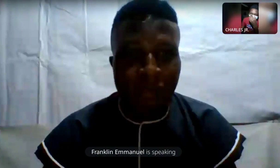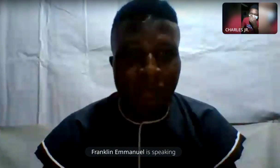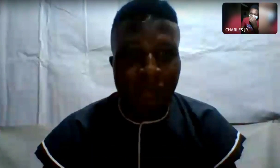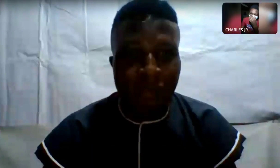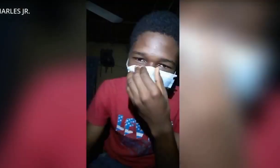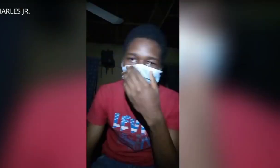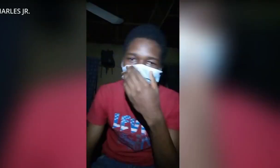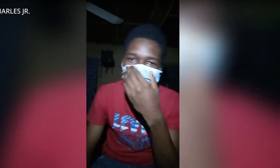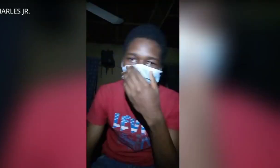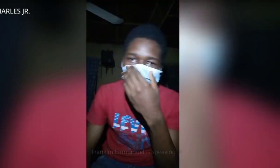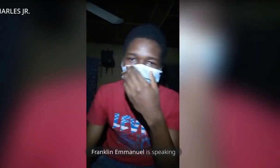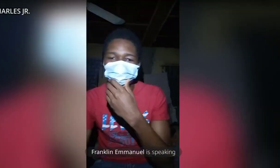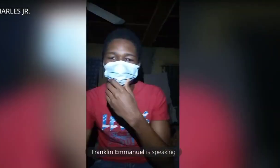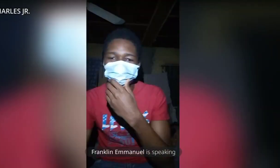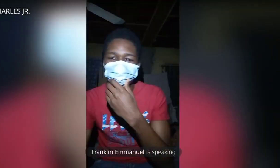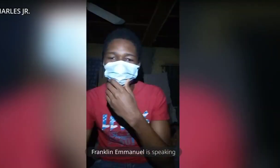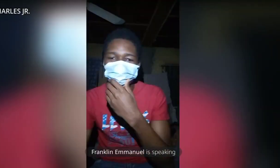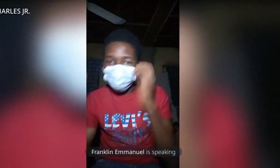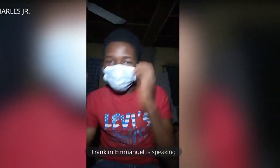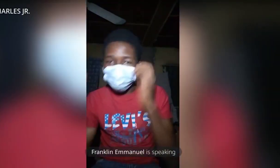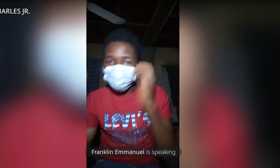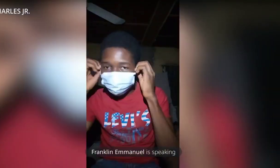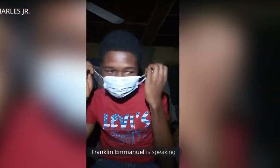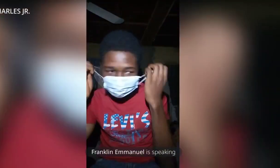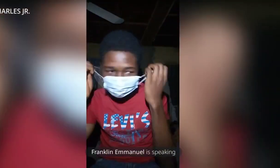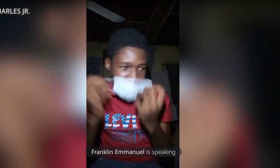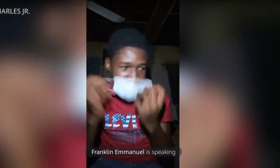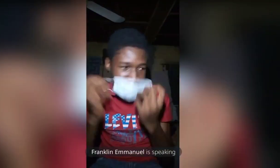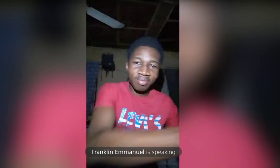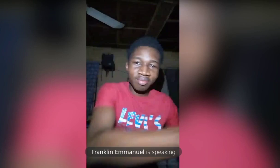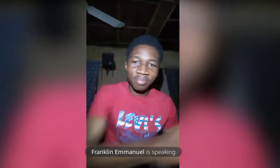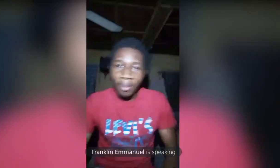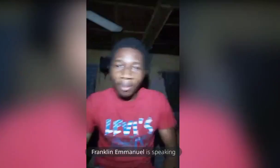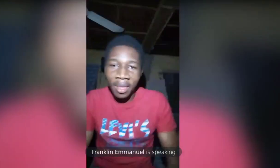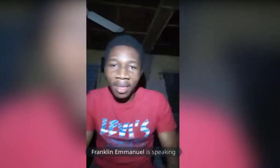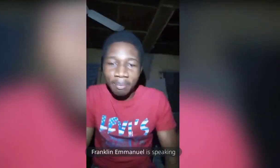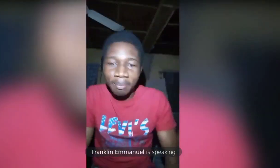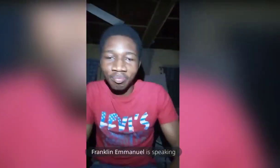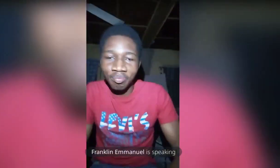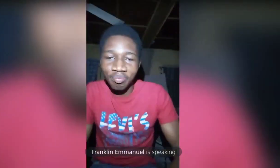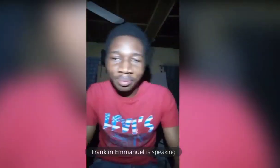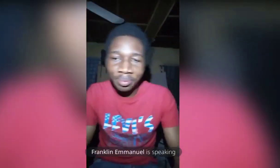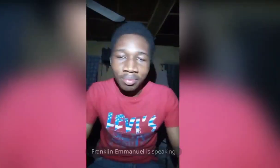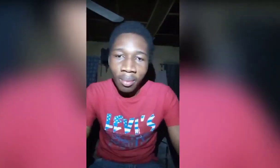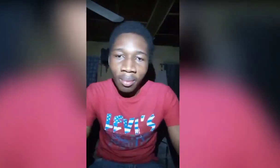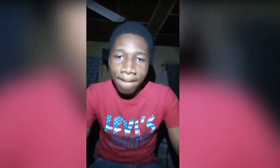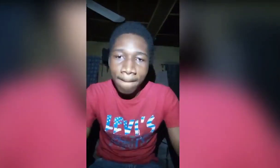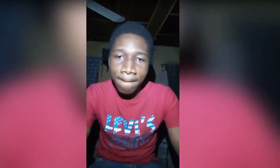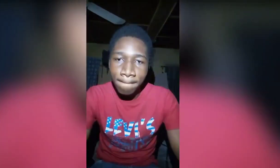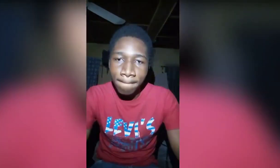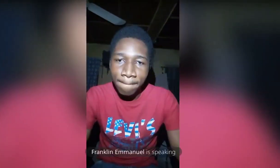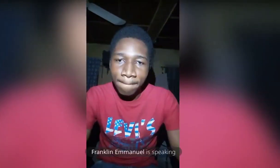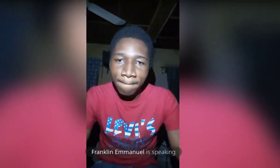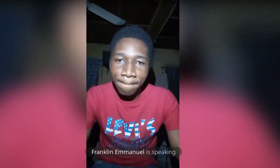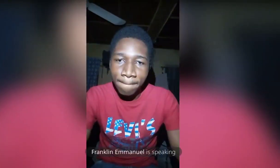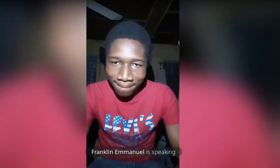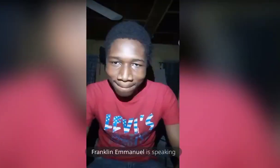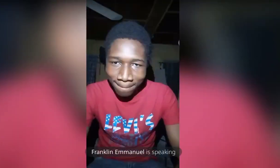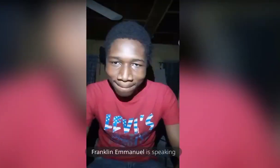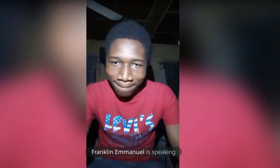All right. Charles is observing the COVID-19 protocols in his own house. This guy is super amazing. On Telegram. I